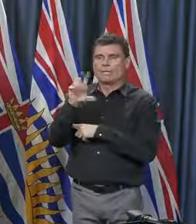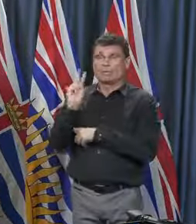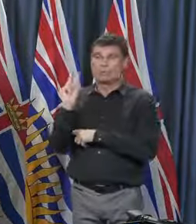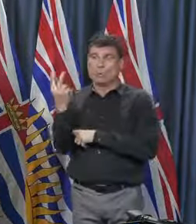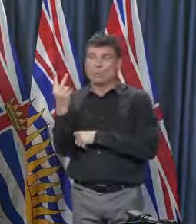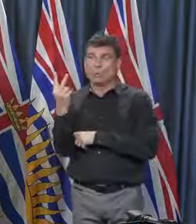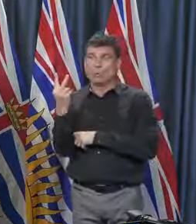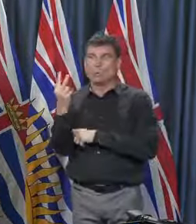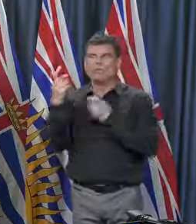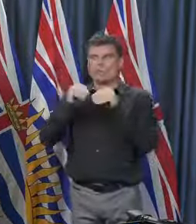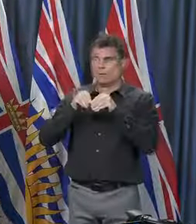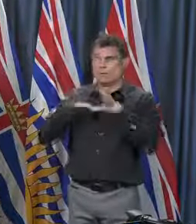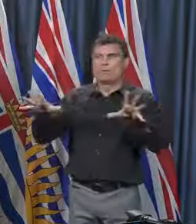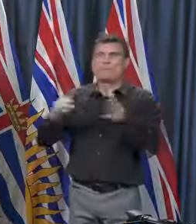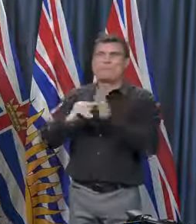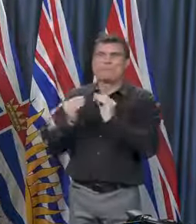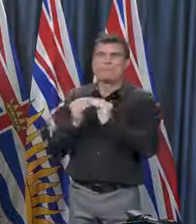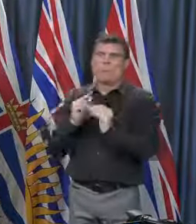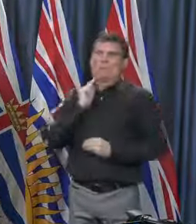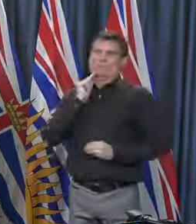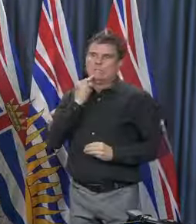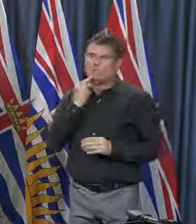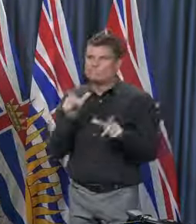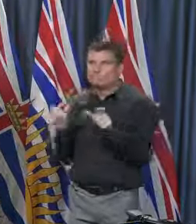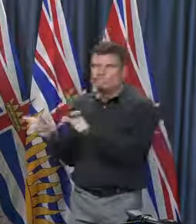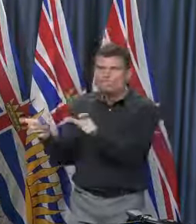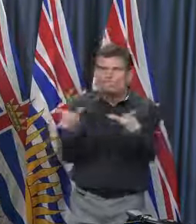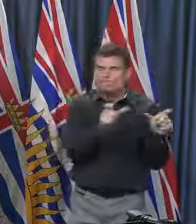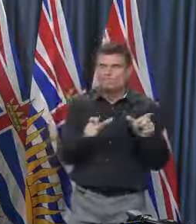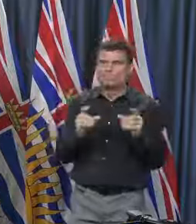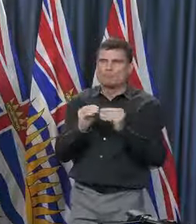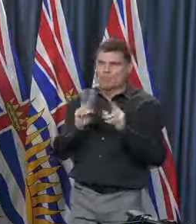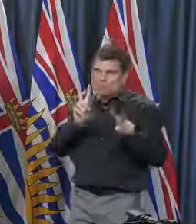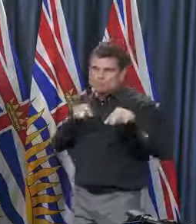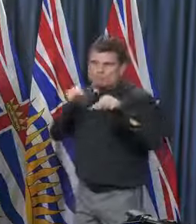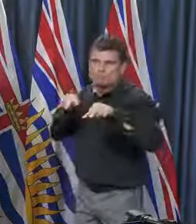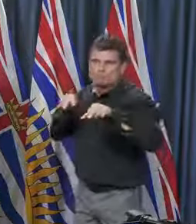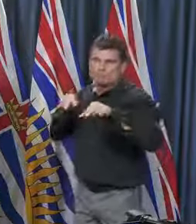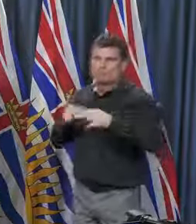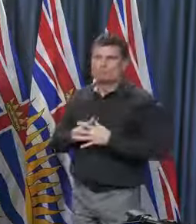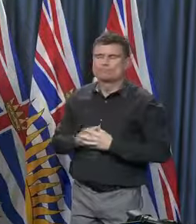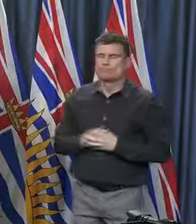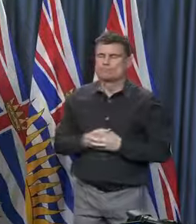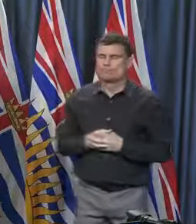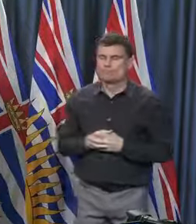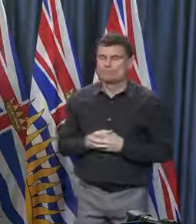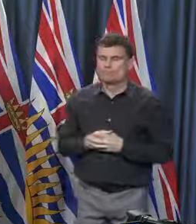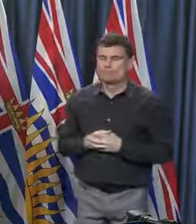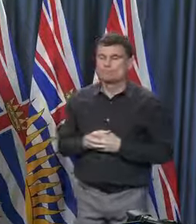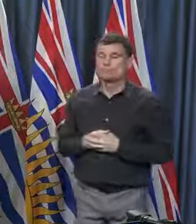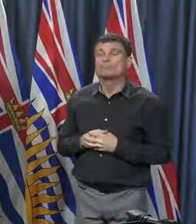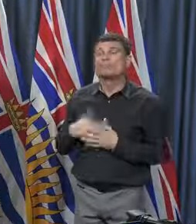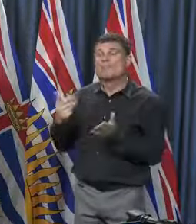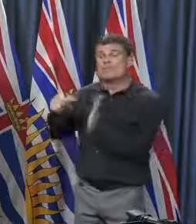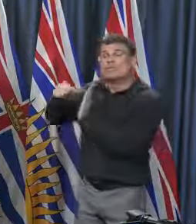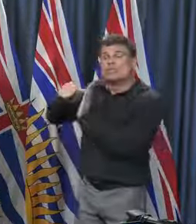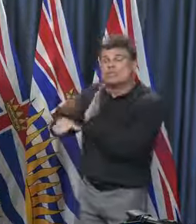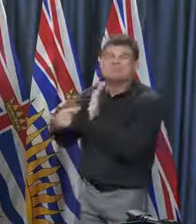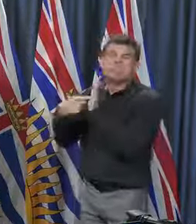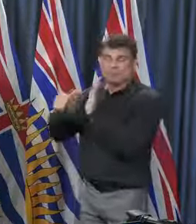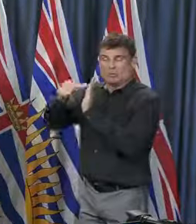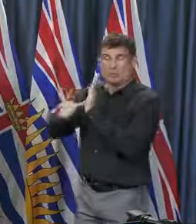scheduled surgeries. This will result in the cancellation, and it'll be implemented over the next 3 to 5 days, the cancellation